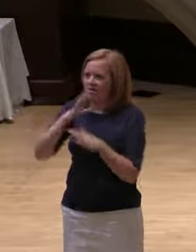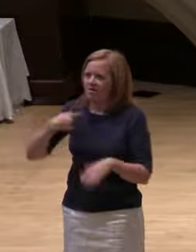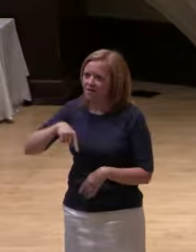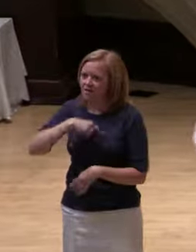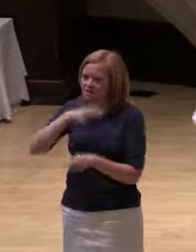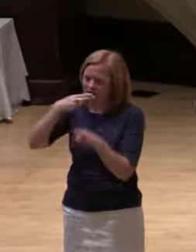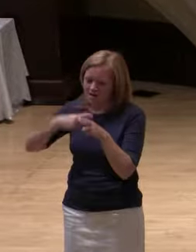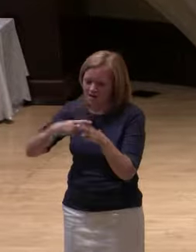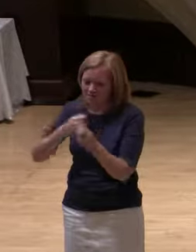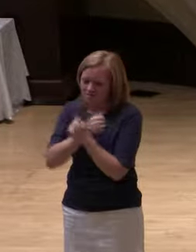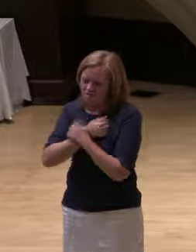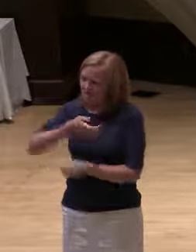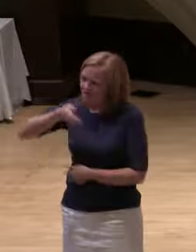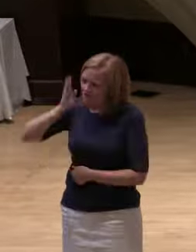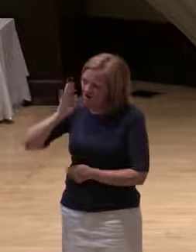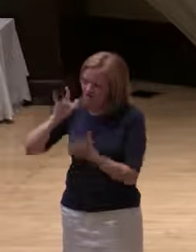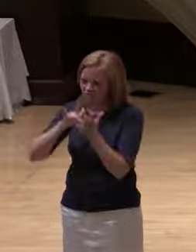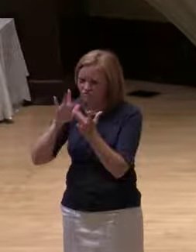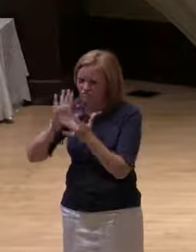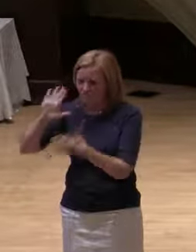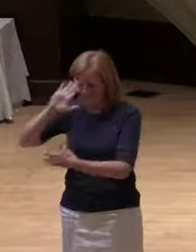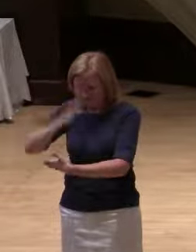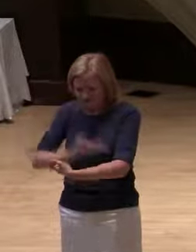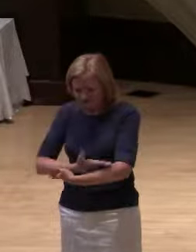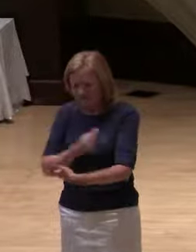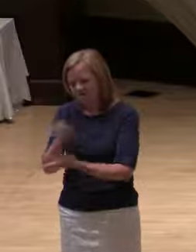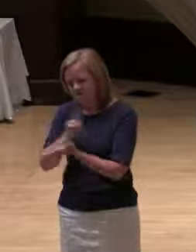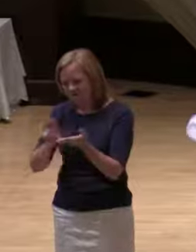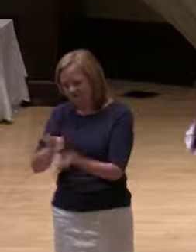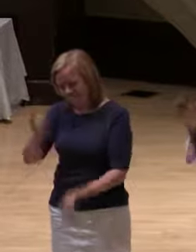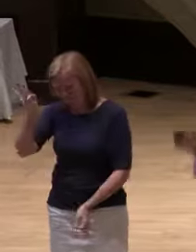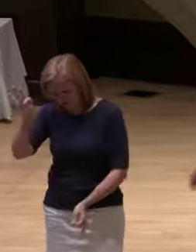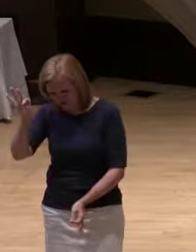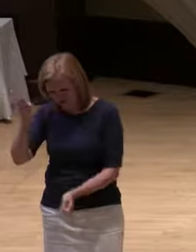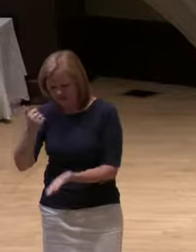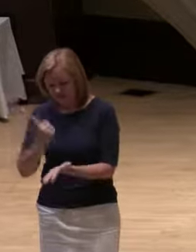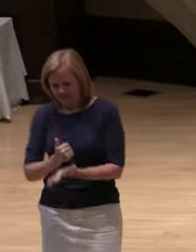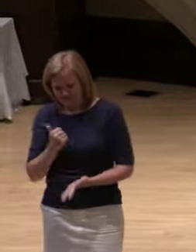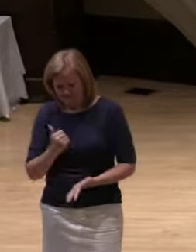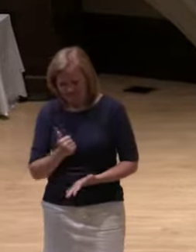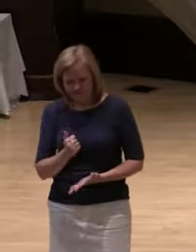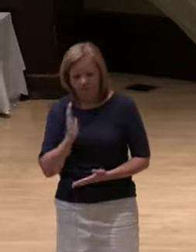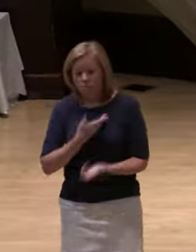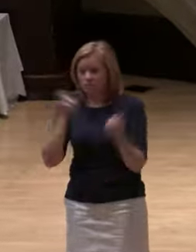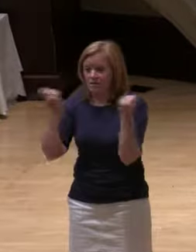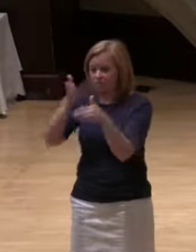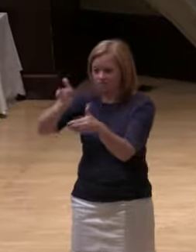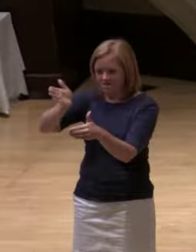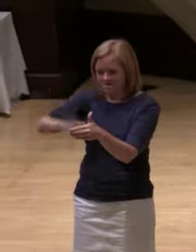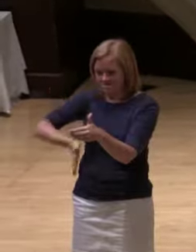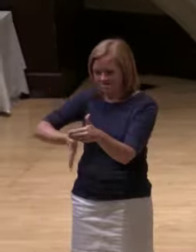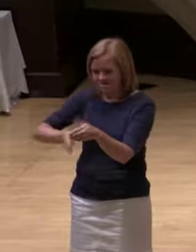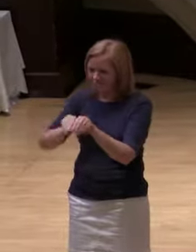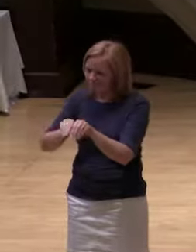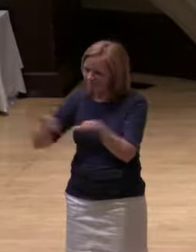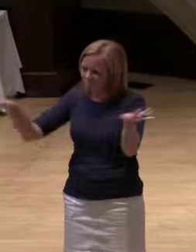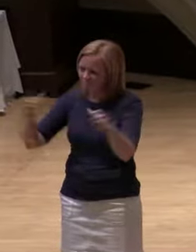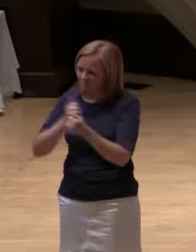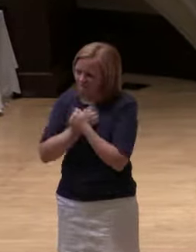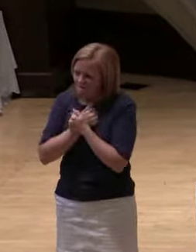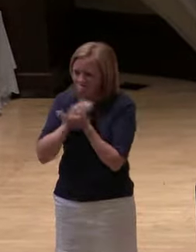us in the name of our loving God, Jesus the Son, and the Holy Spirit. Amen. Our celebration is ended. Let's go in love